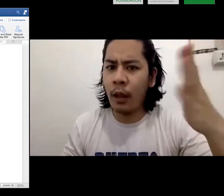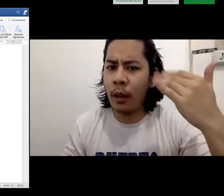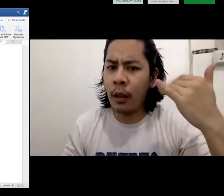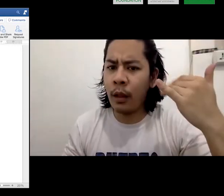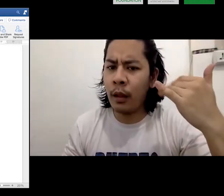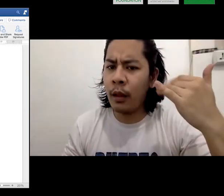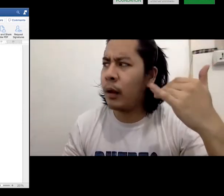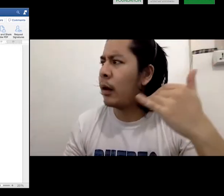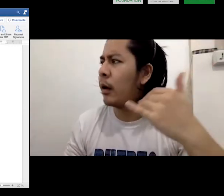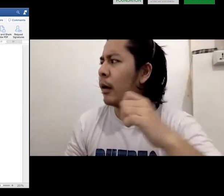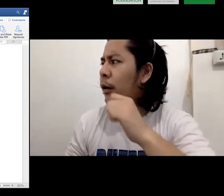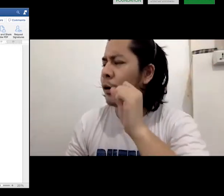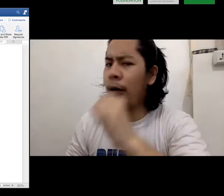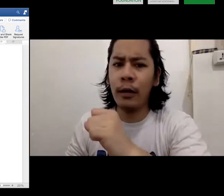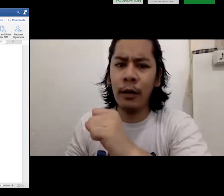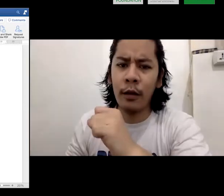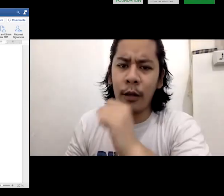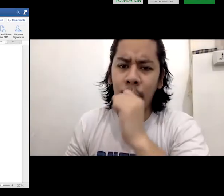One moment.